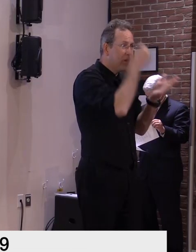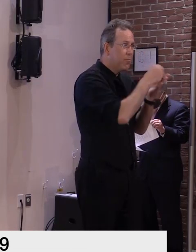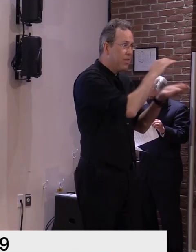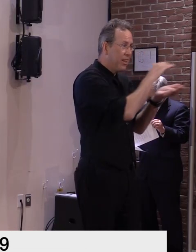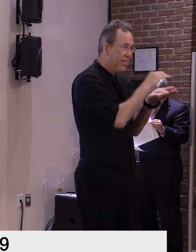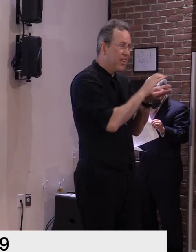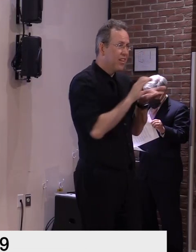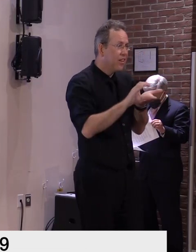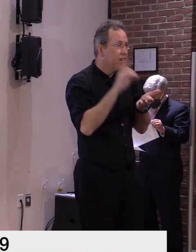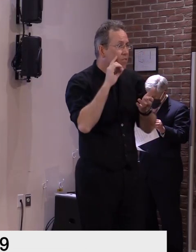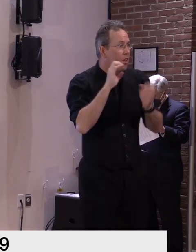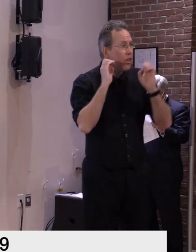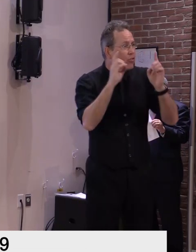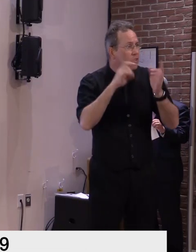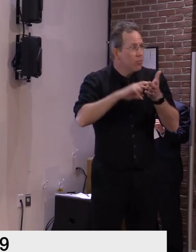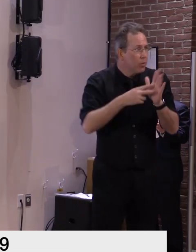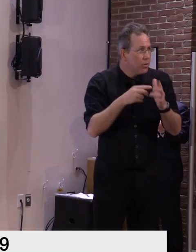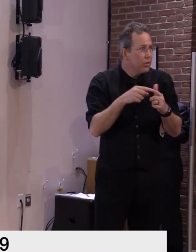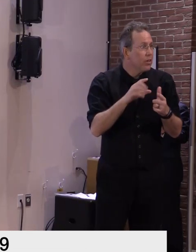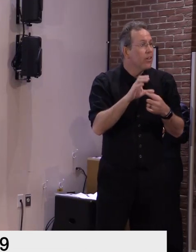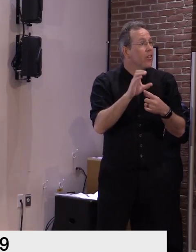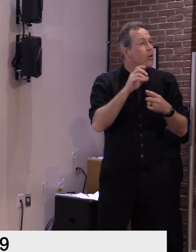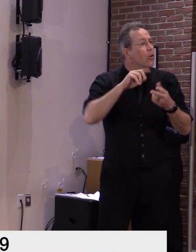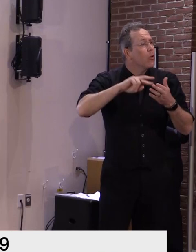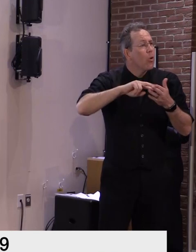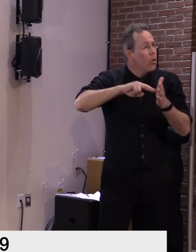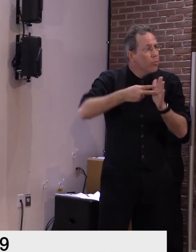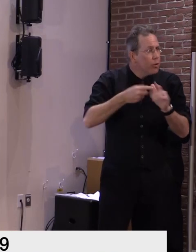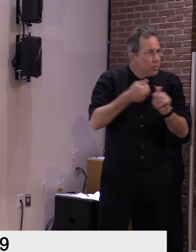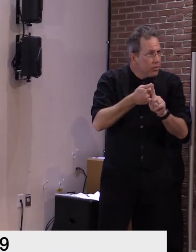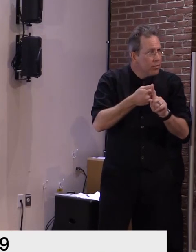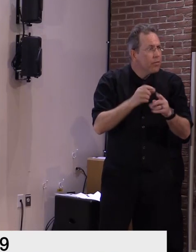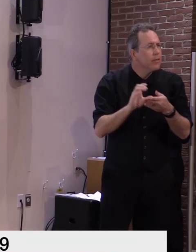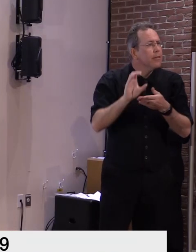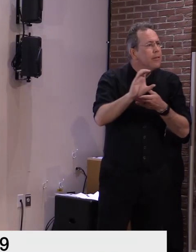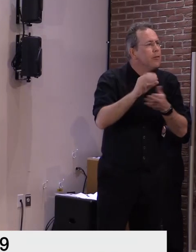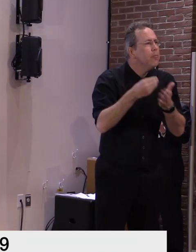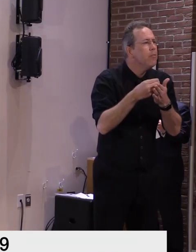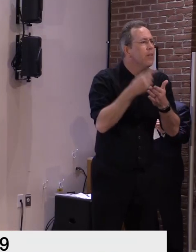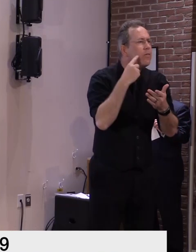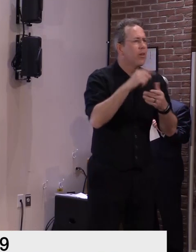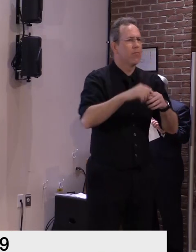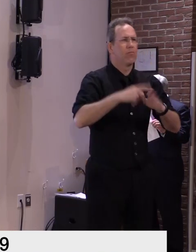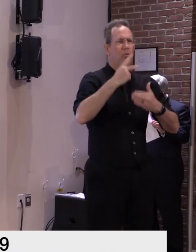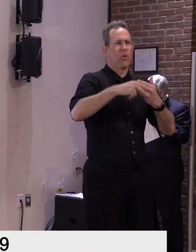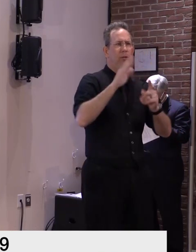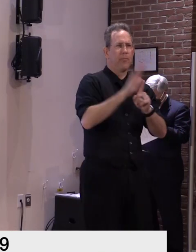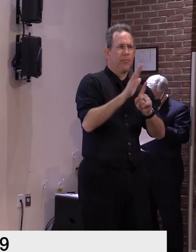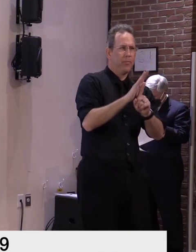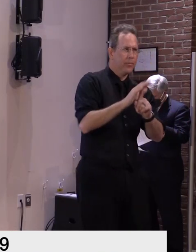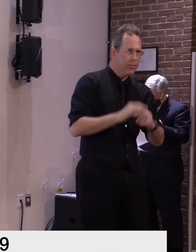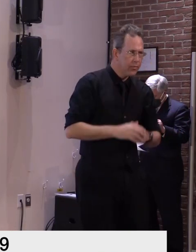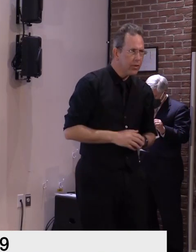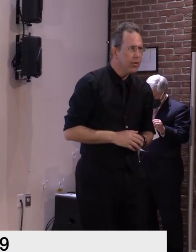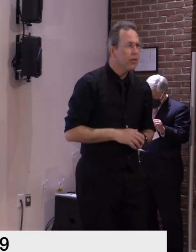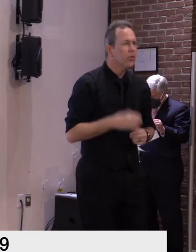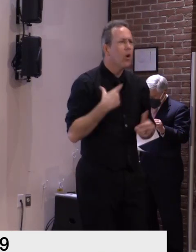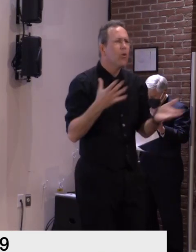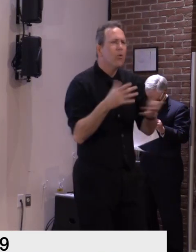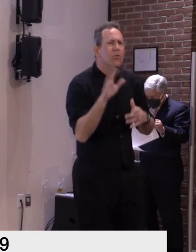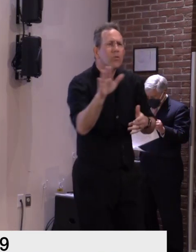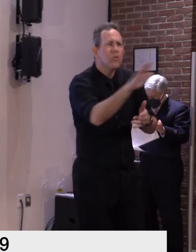be a core part of each district's recovery planning and implementation strategies. We urge districts and schools to use their